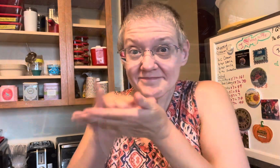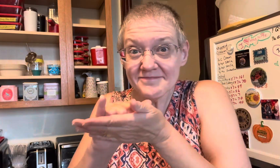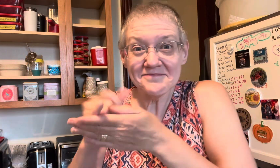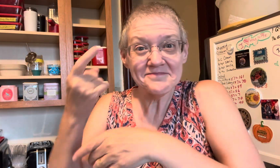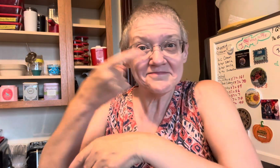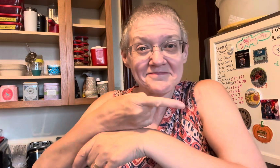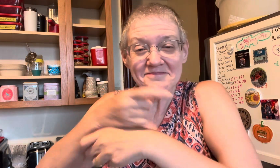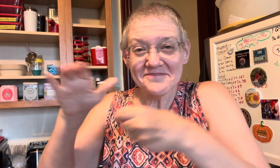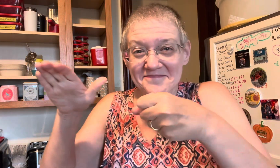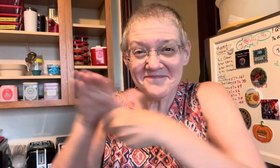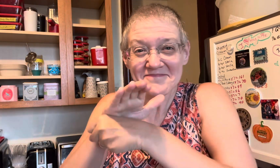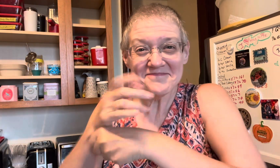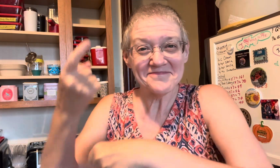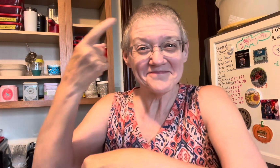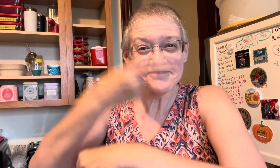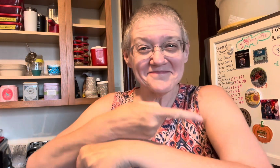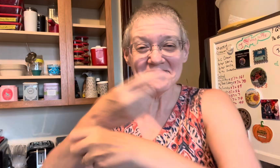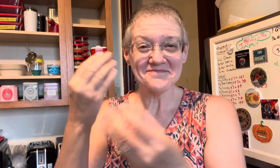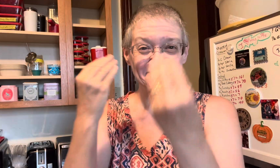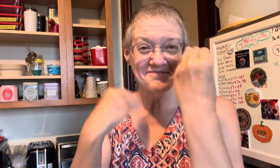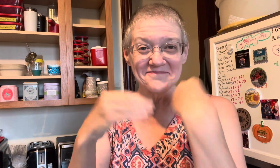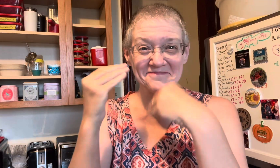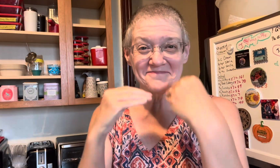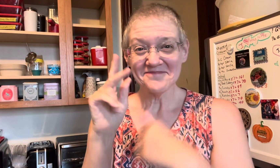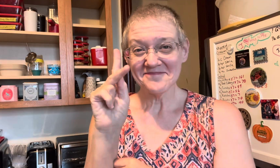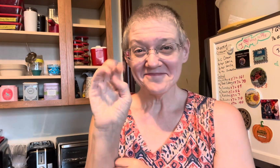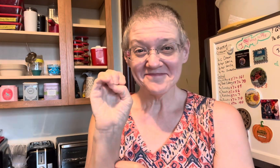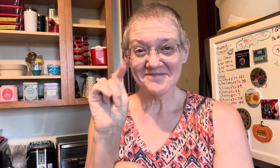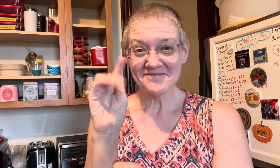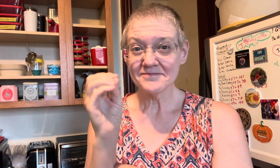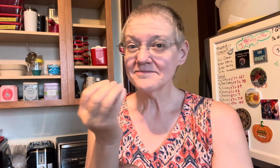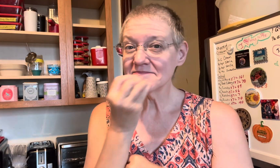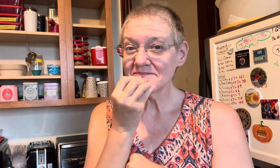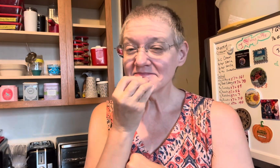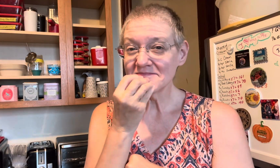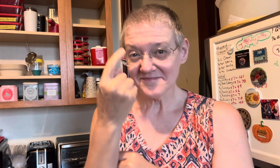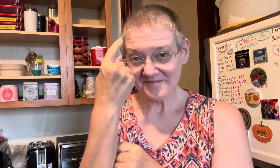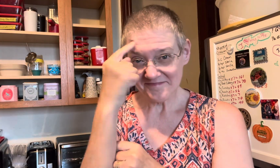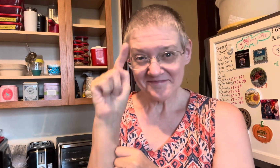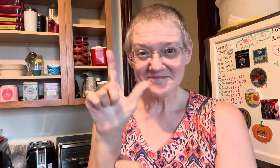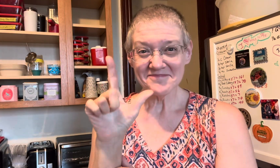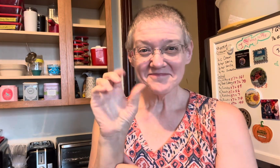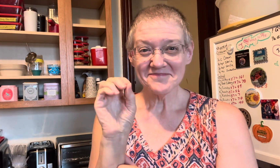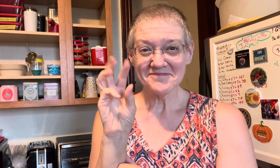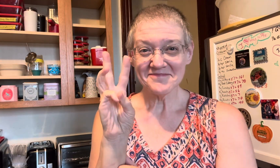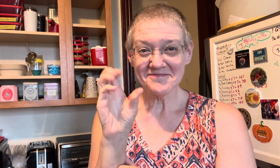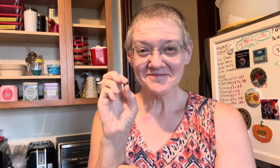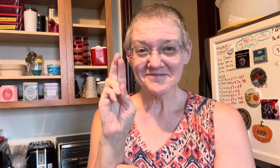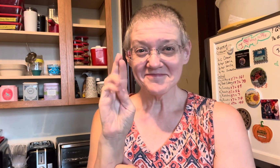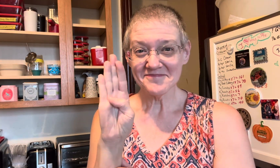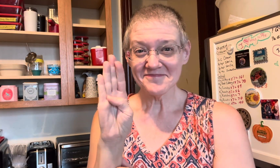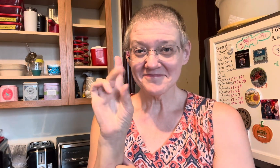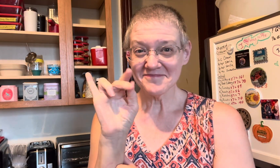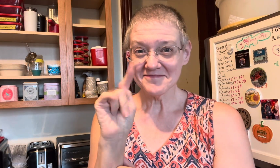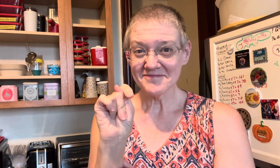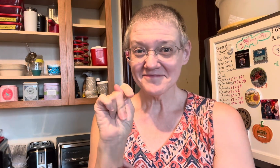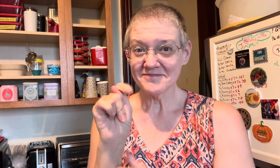And that's Dale's full day of keto eating for his low-carb diet while he recovers from liver